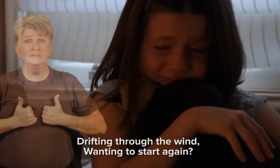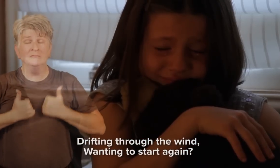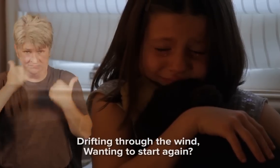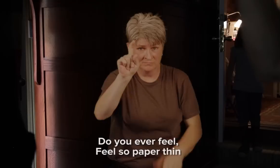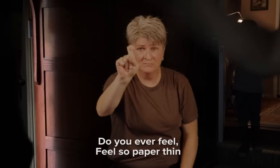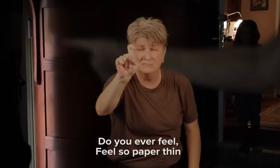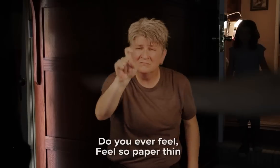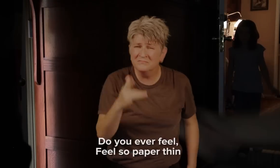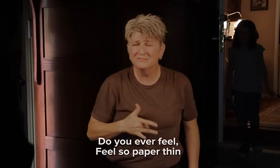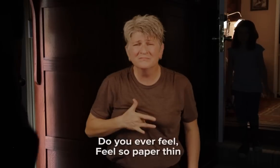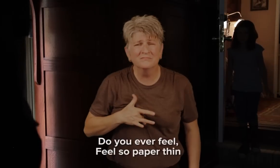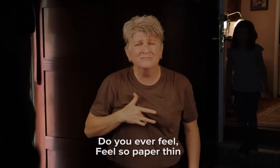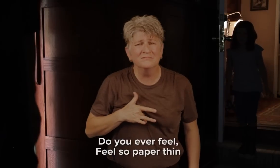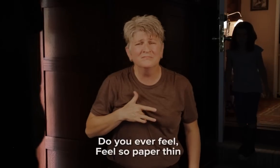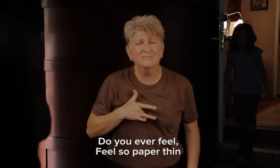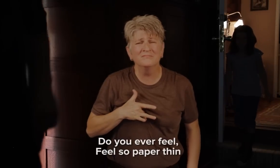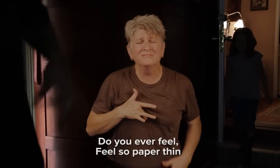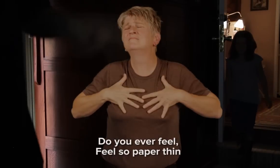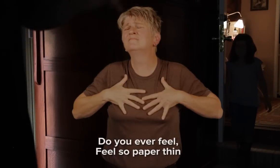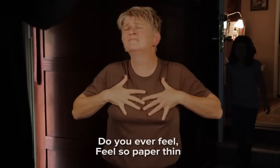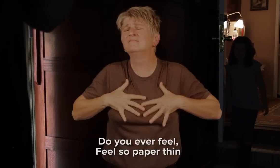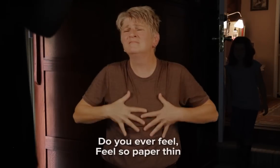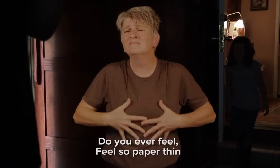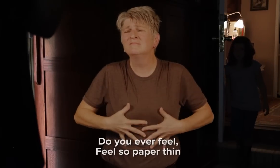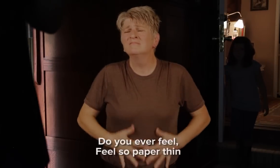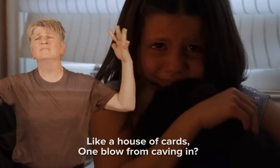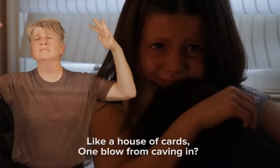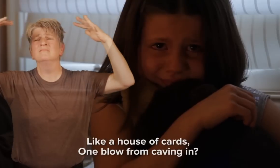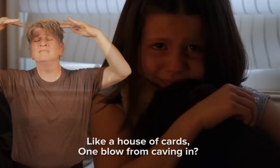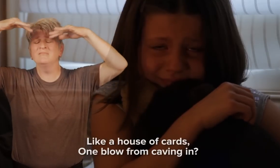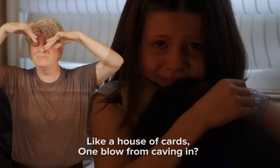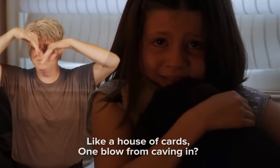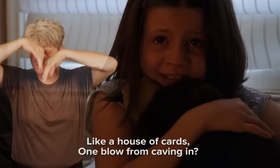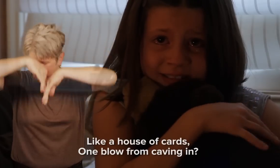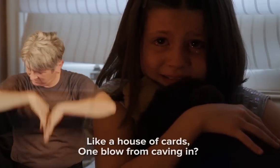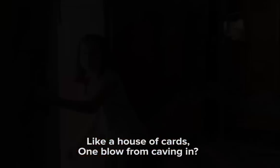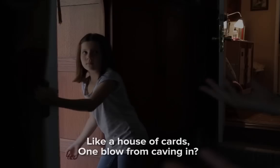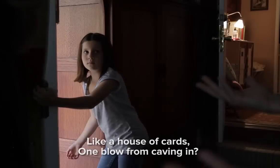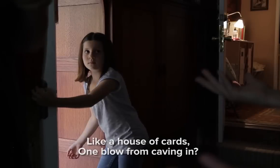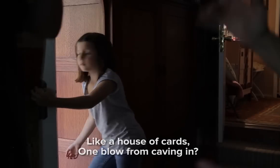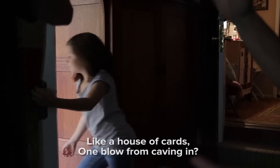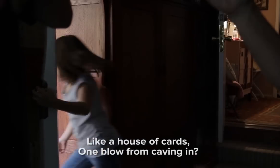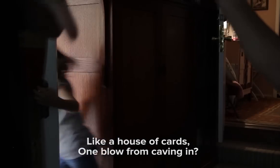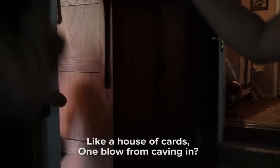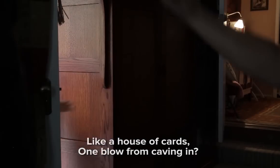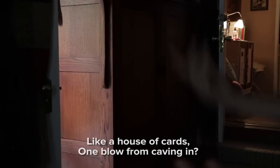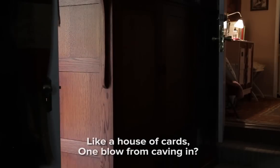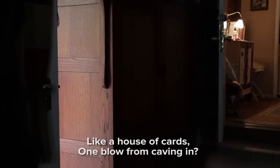Do you ever feel, feel so paper thin Like a house of hearts, one blow from caving in